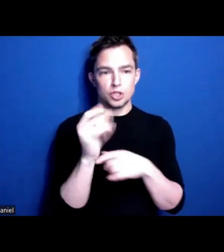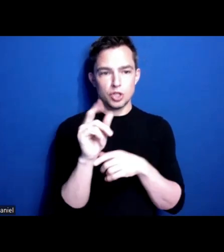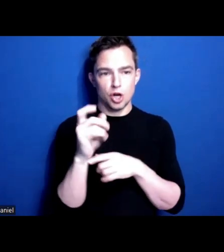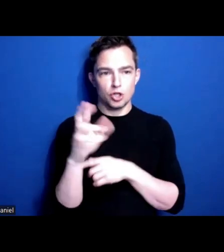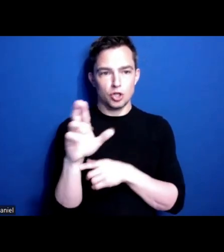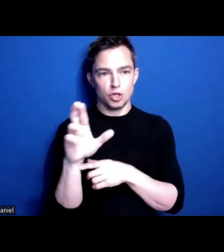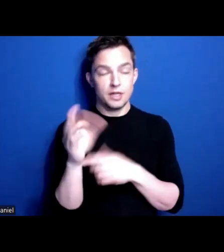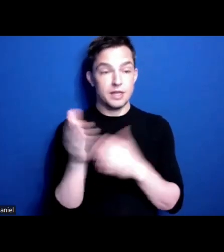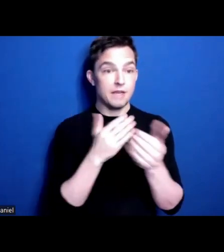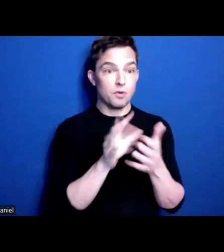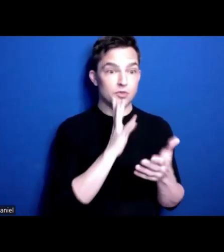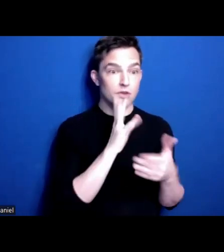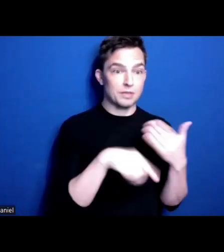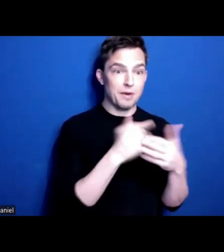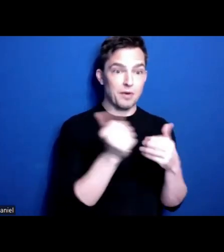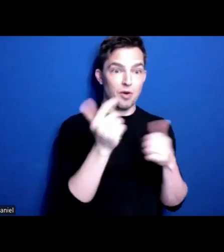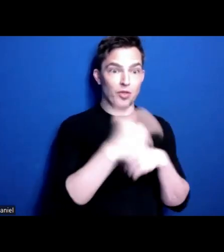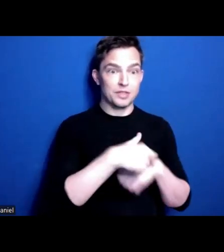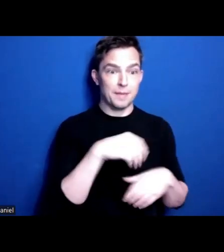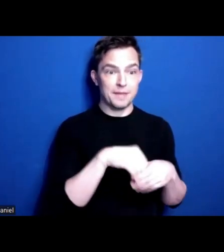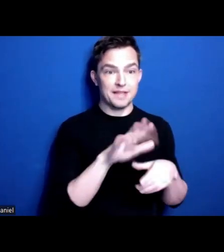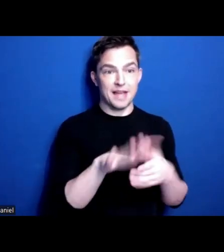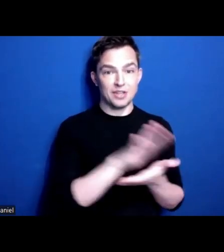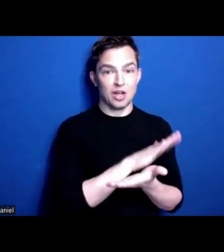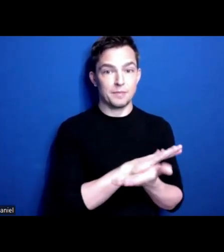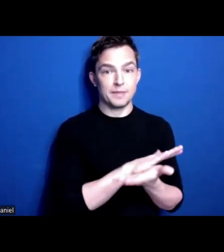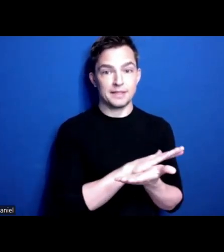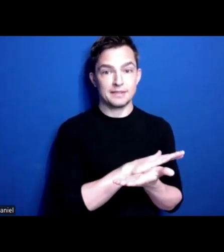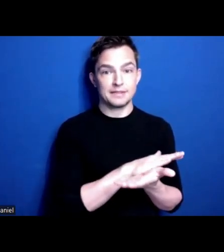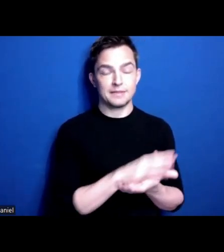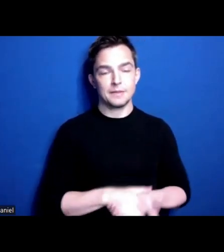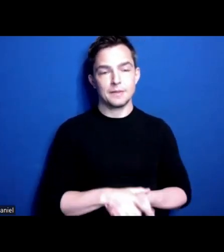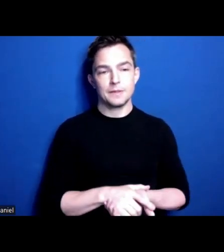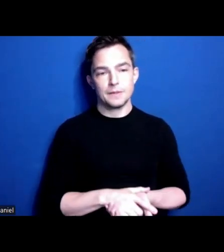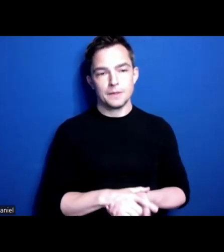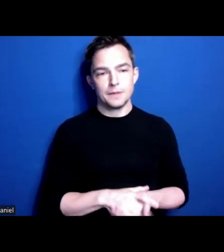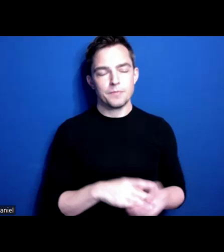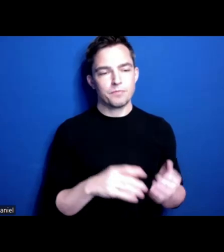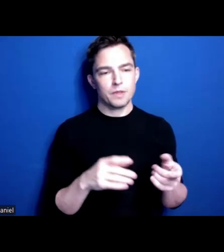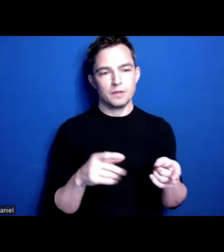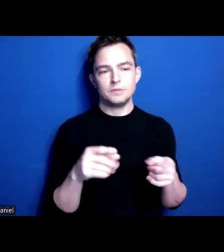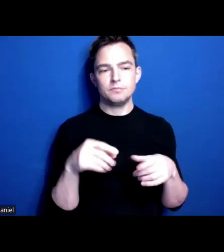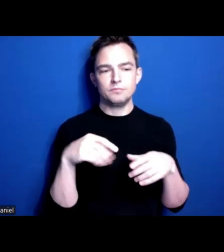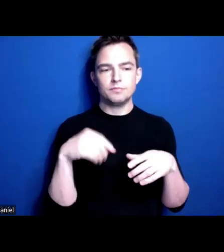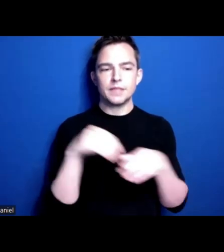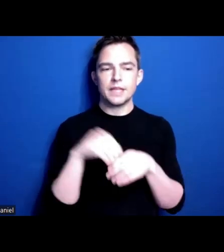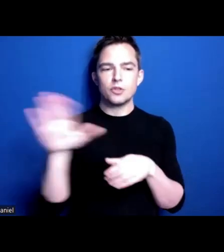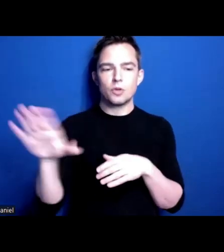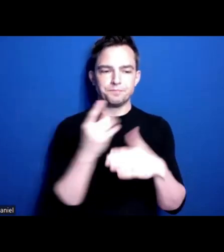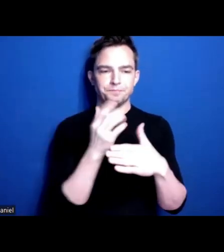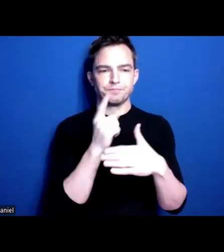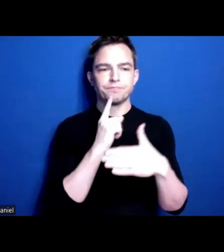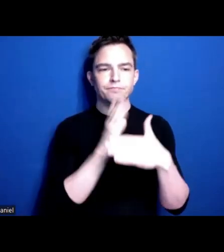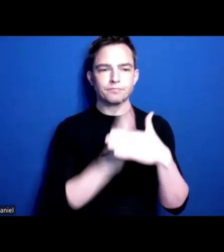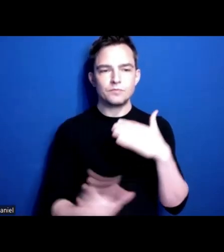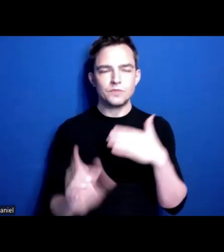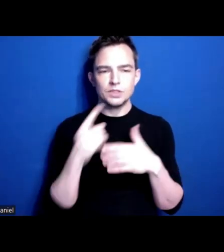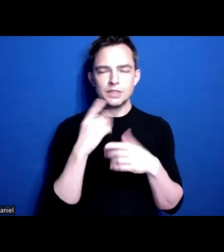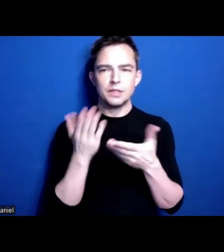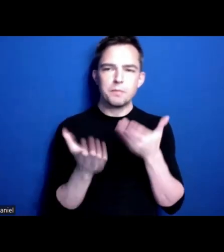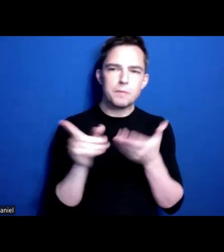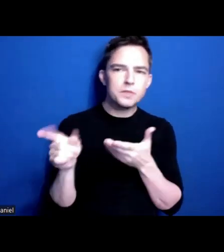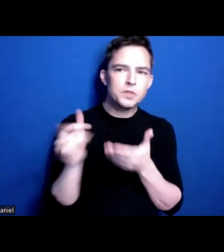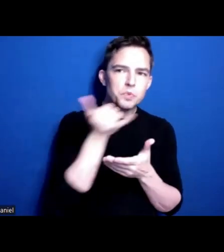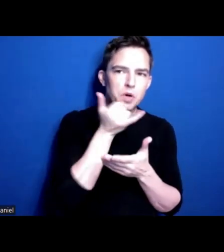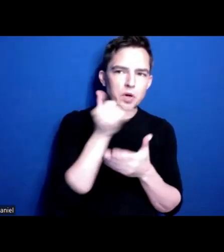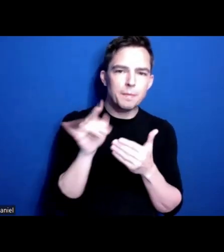the time, unquote, in that document. In her humility, Professor Henry added that she might be wrong on that, but I